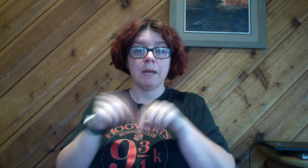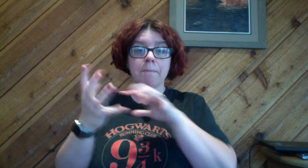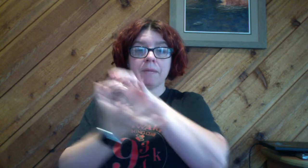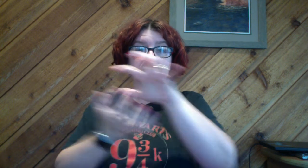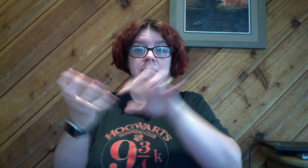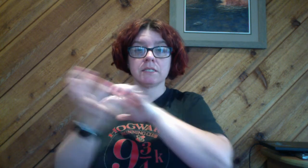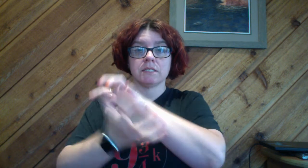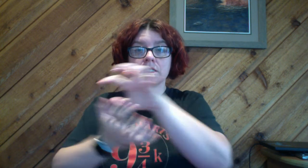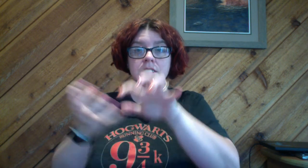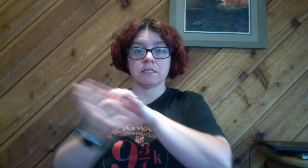Mix.